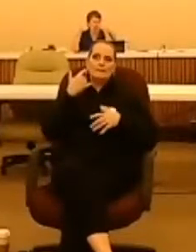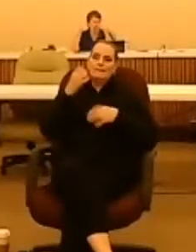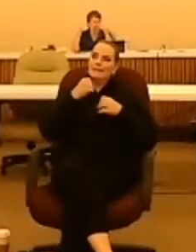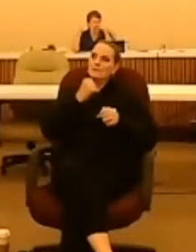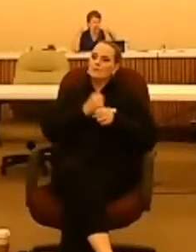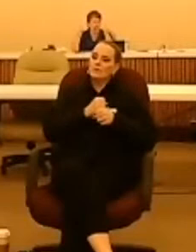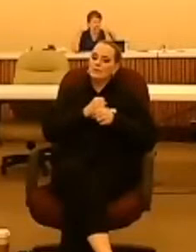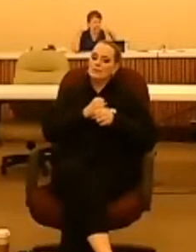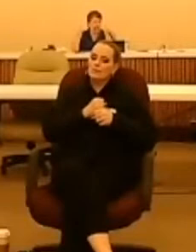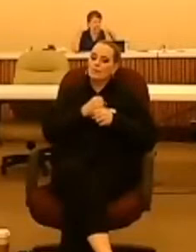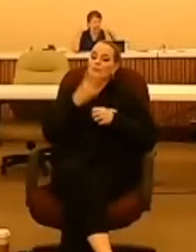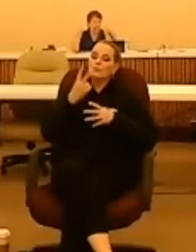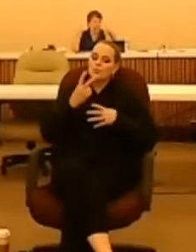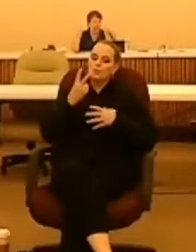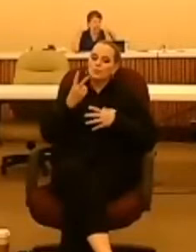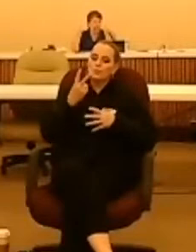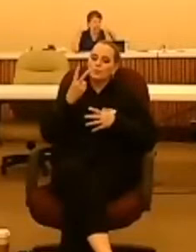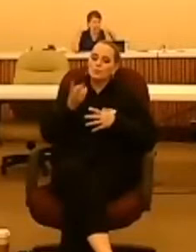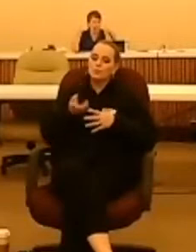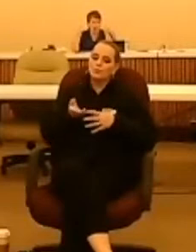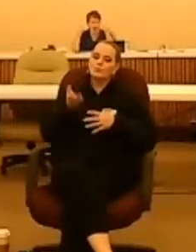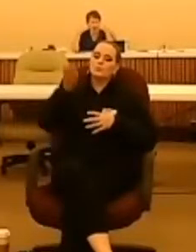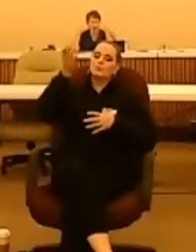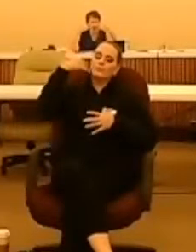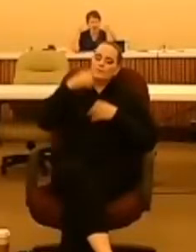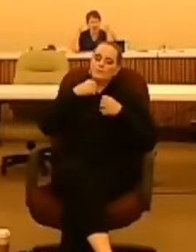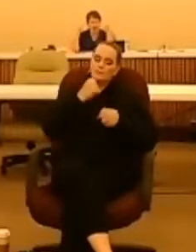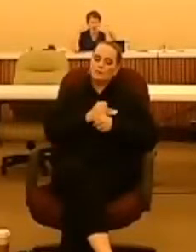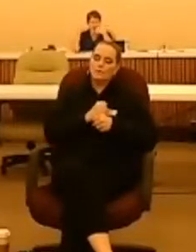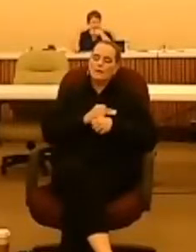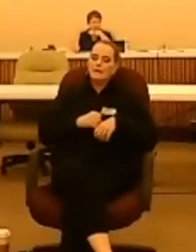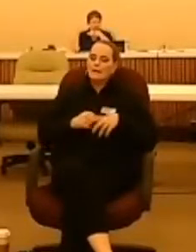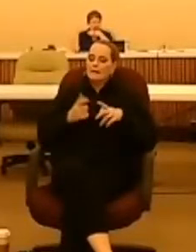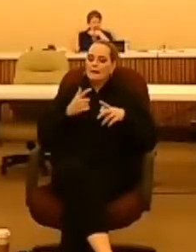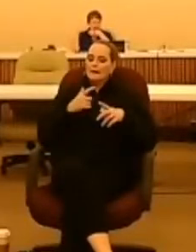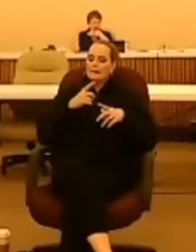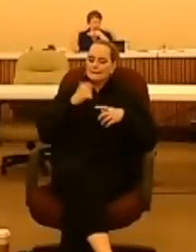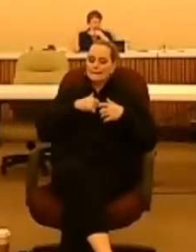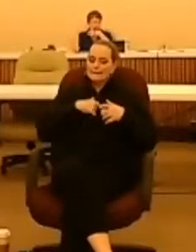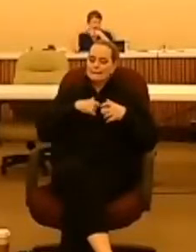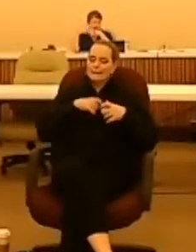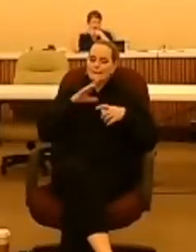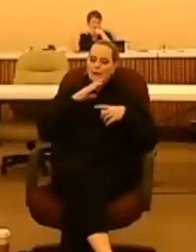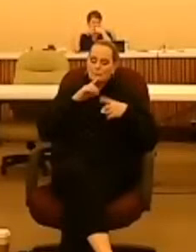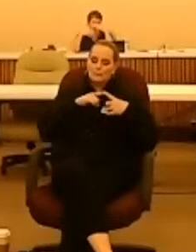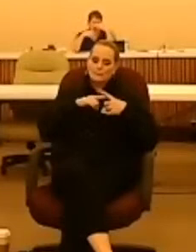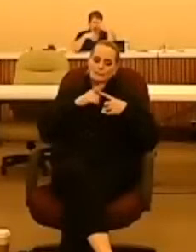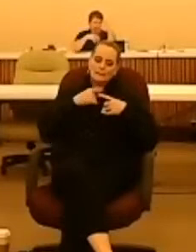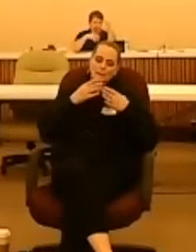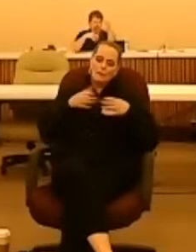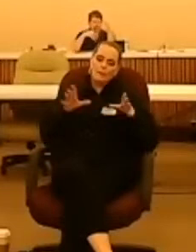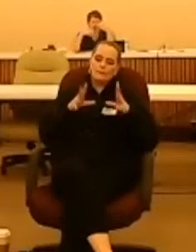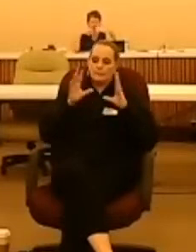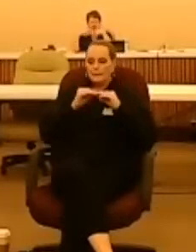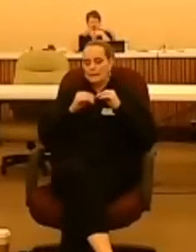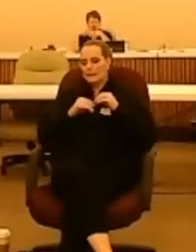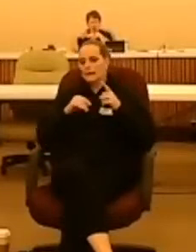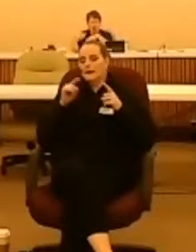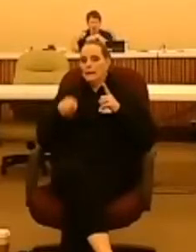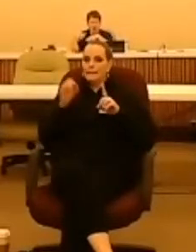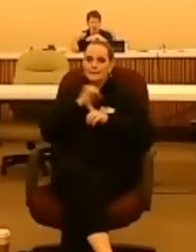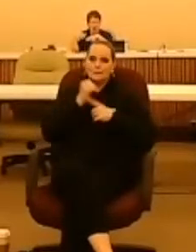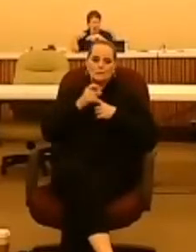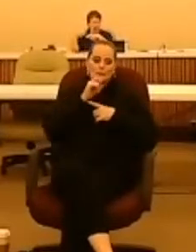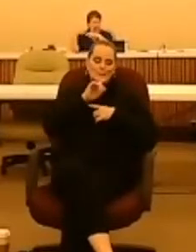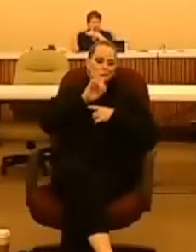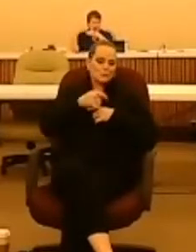against the delinquent properties, to get to that step, it outlines that you need a public hearing, and that in this case, I don't think